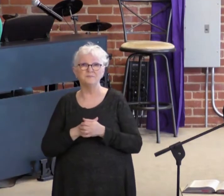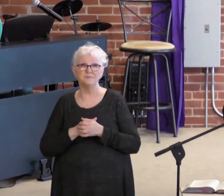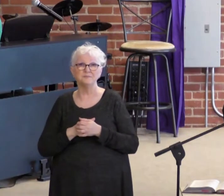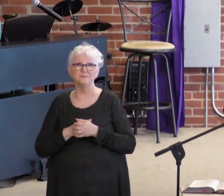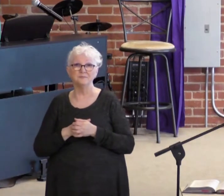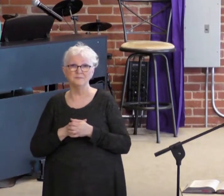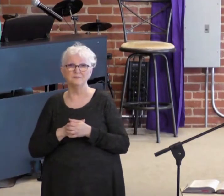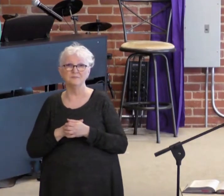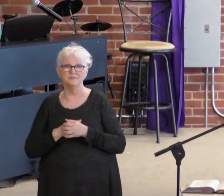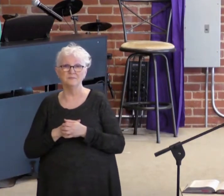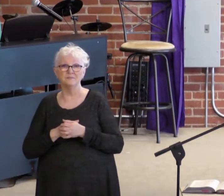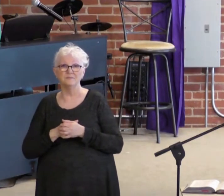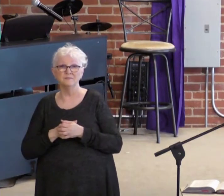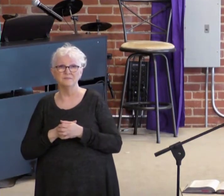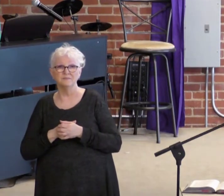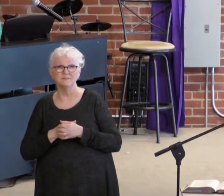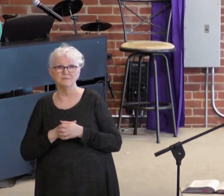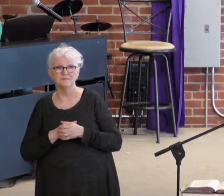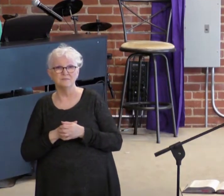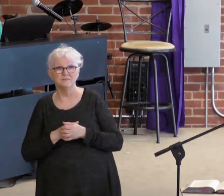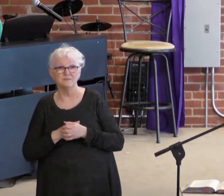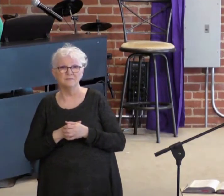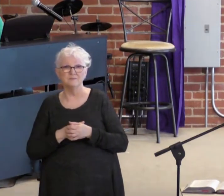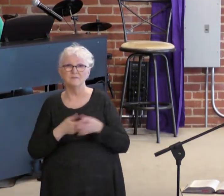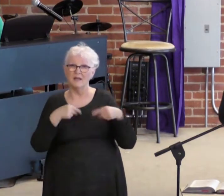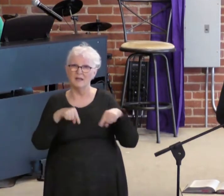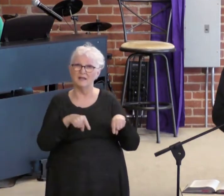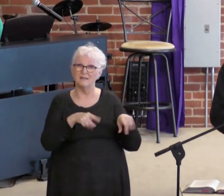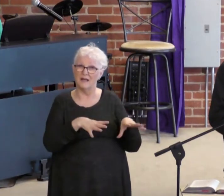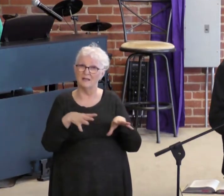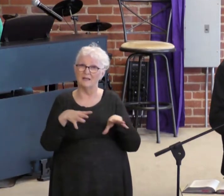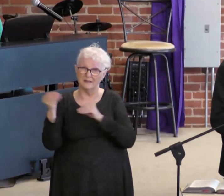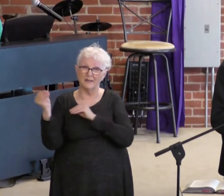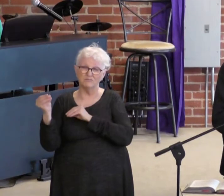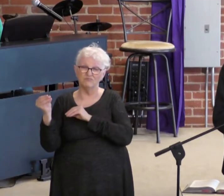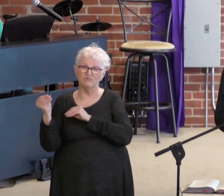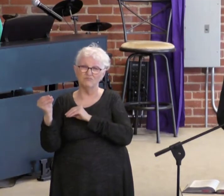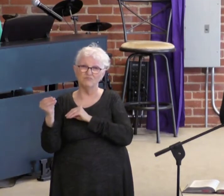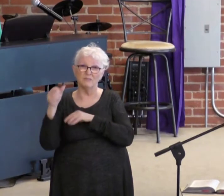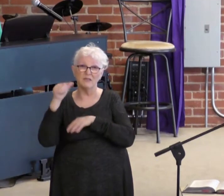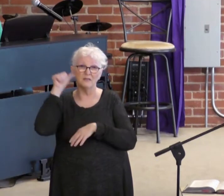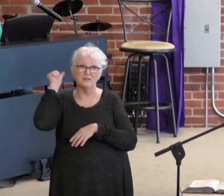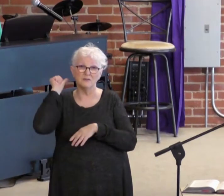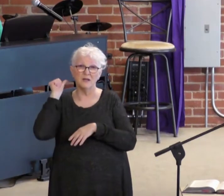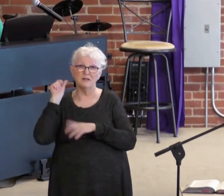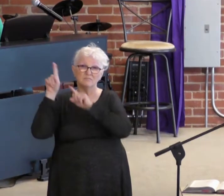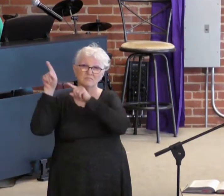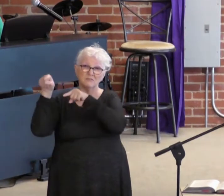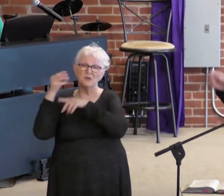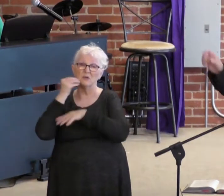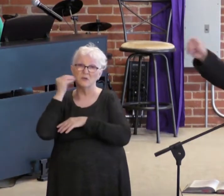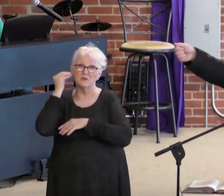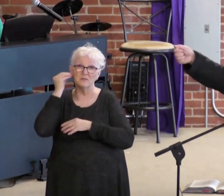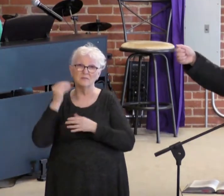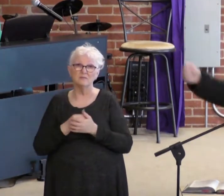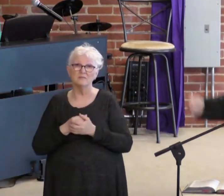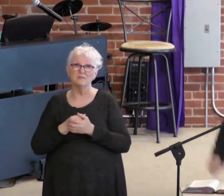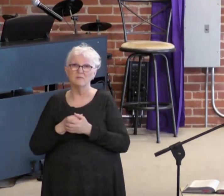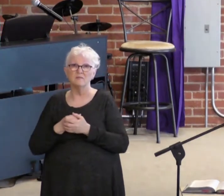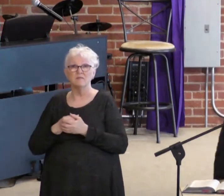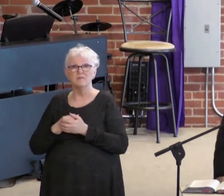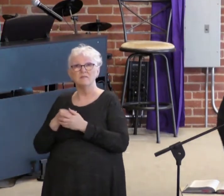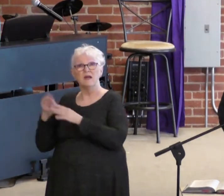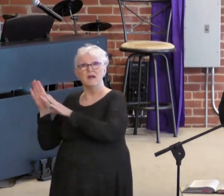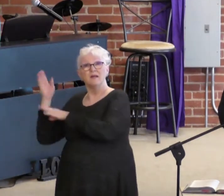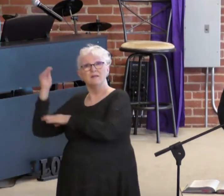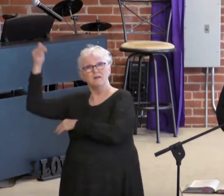today. And then as I left here yesterday afternoon to go home, as I locked the back door